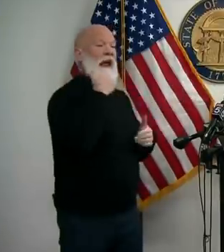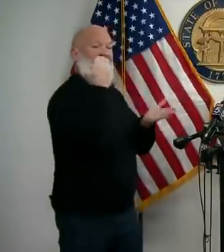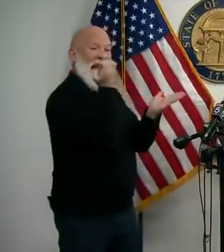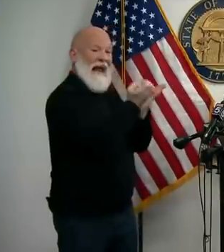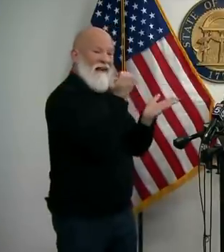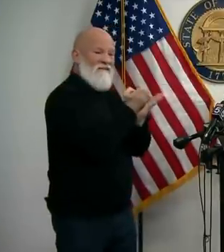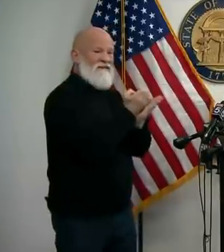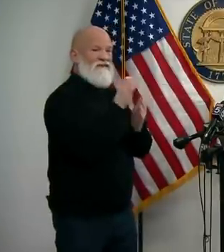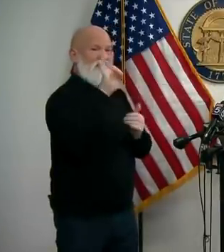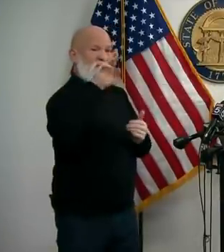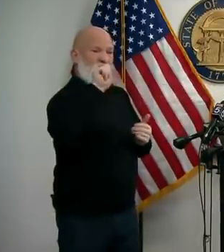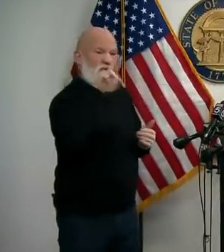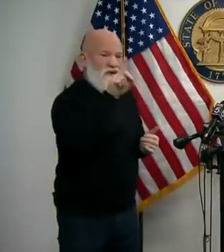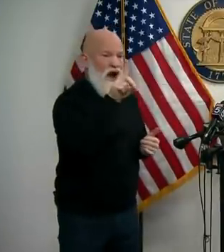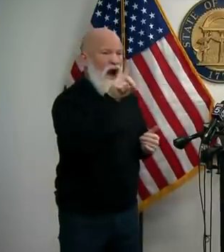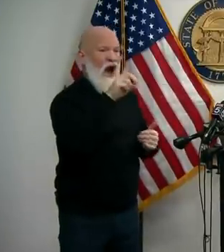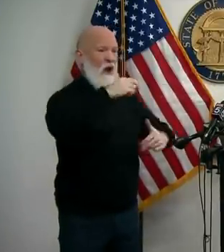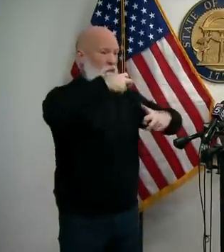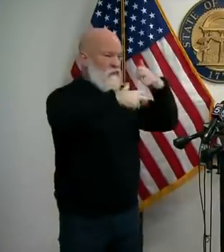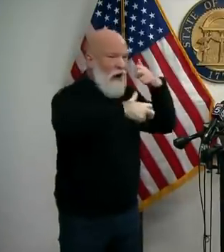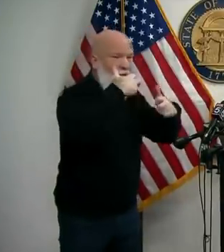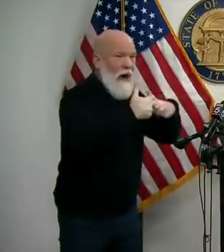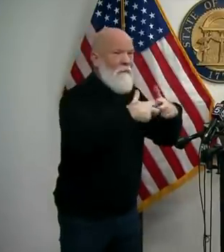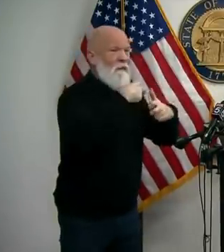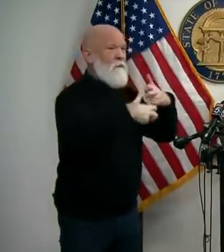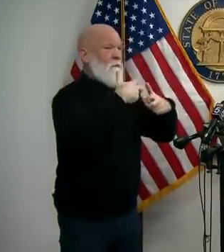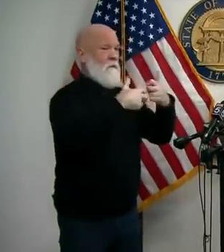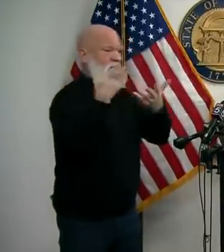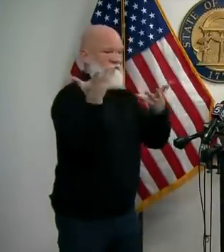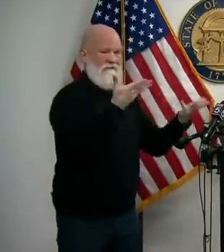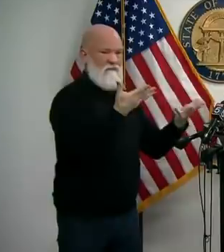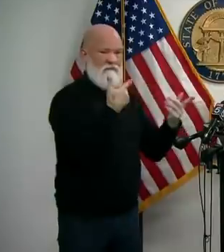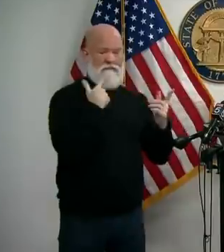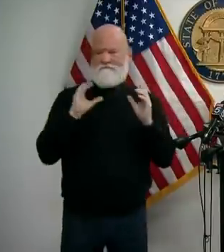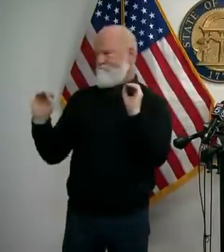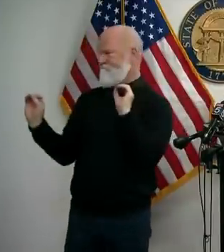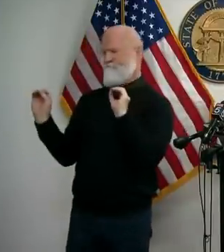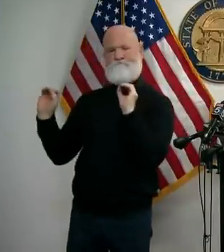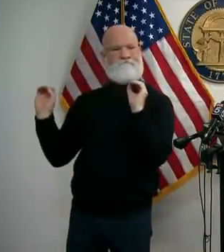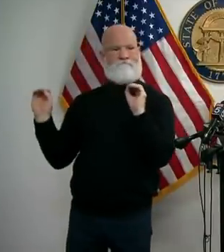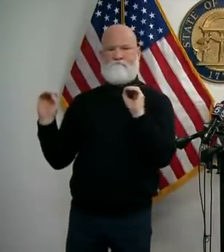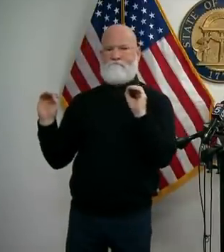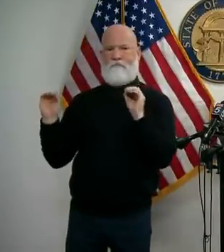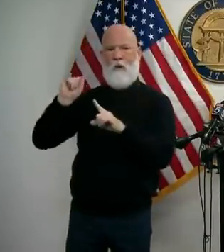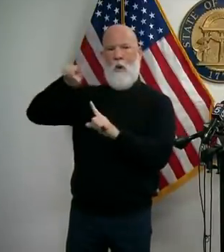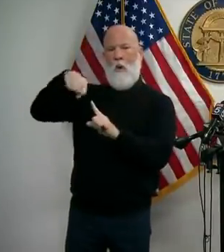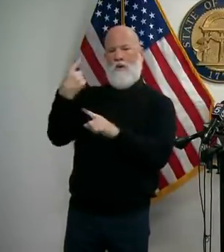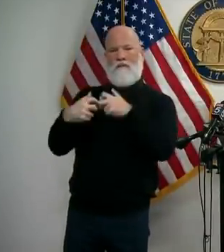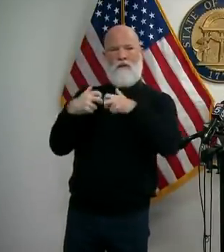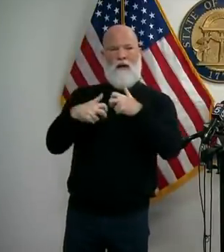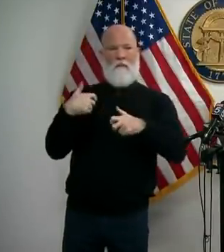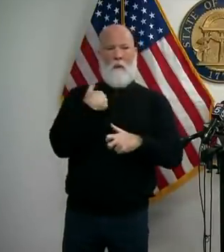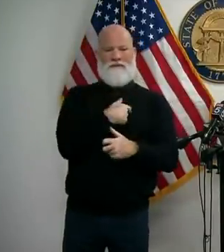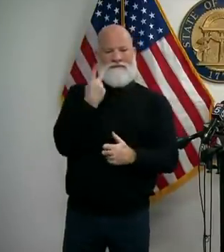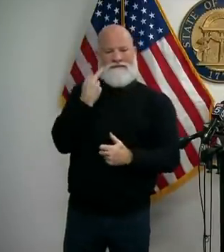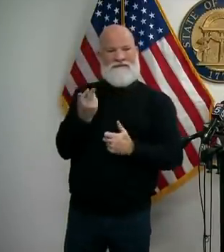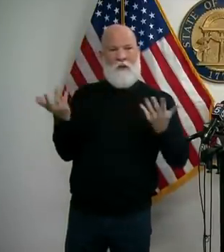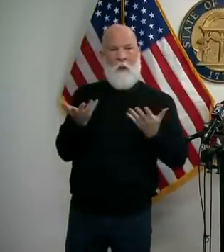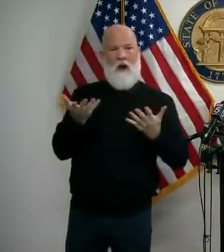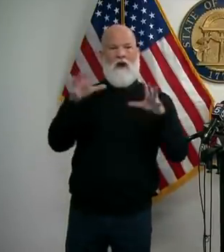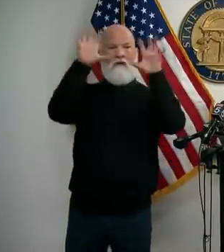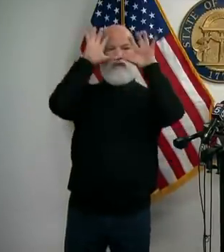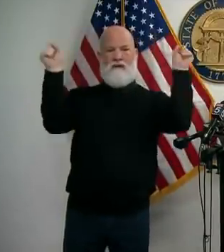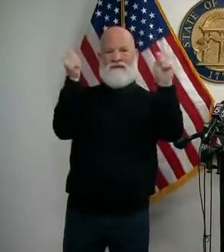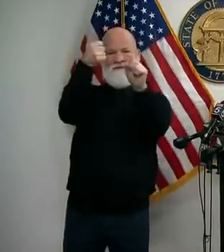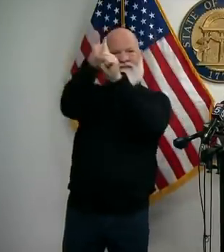irregularities? No evidence of any irregularities. The biggest thing we've seen is from the president's fertile mind of finding fraud